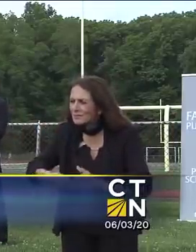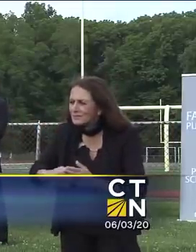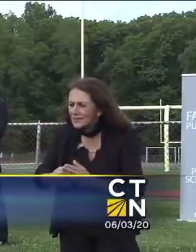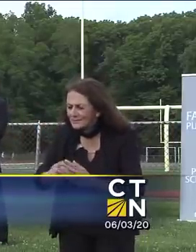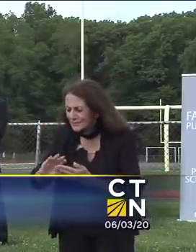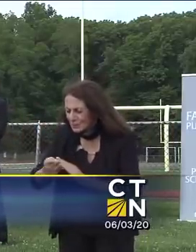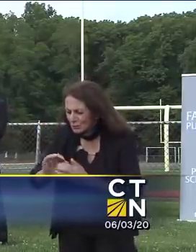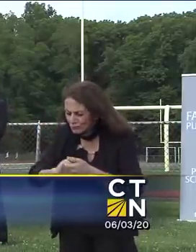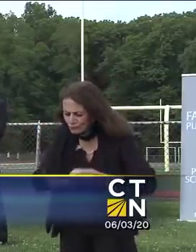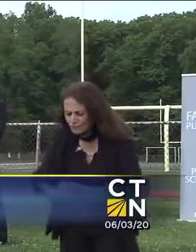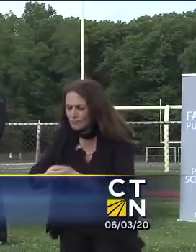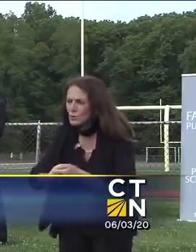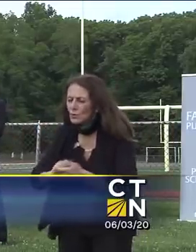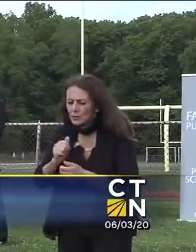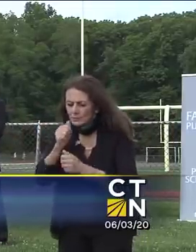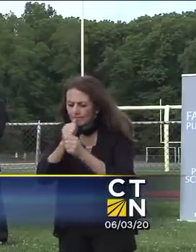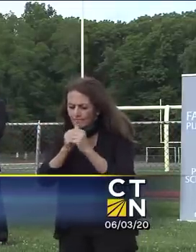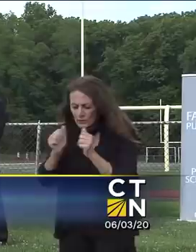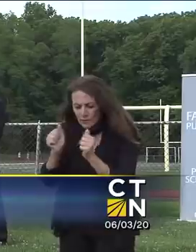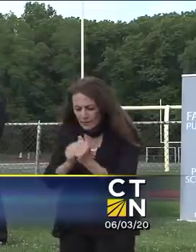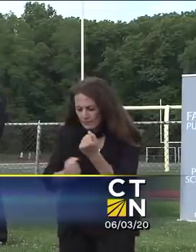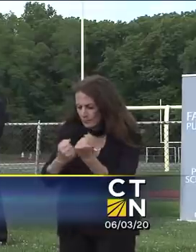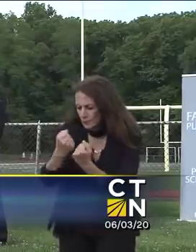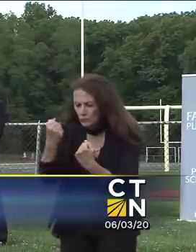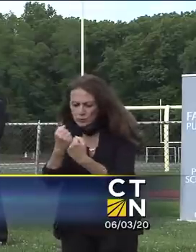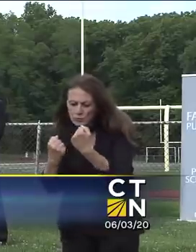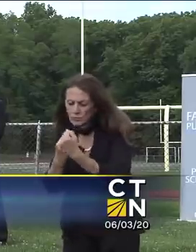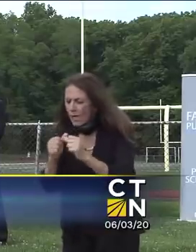and pushing through these difficult times.